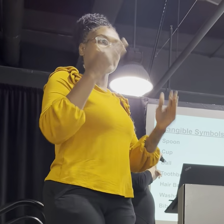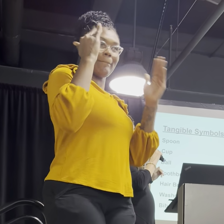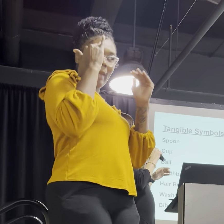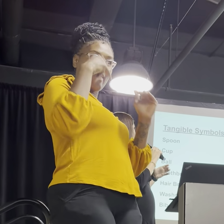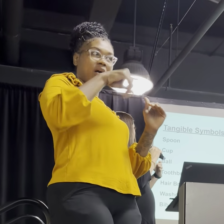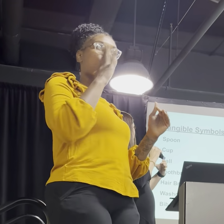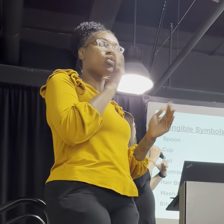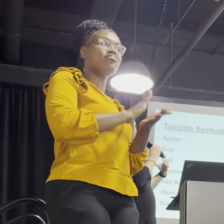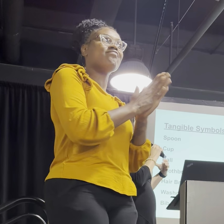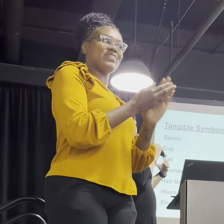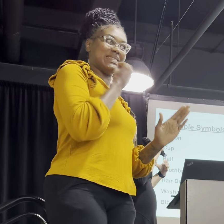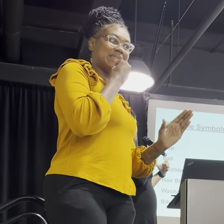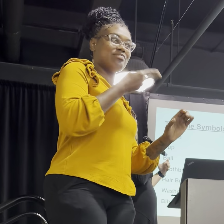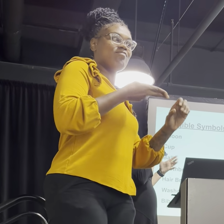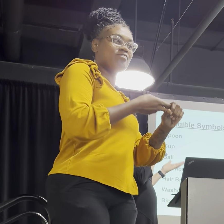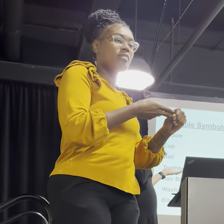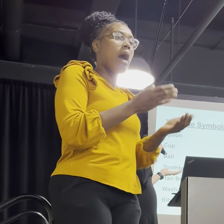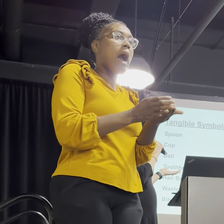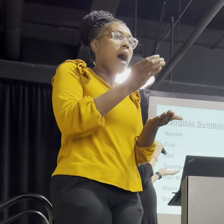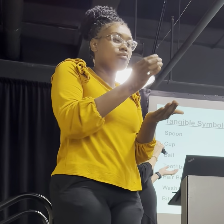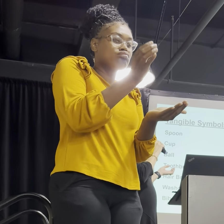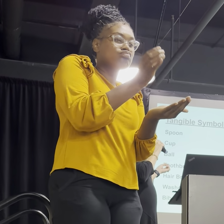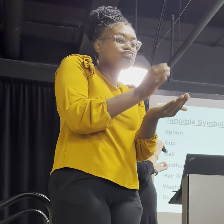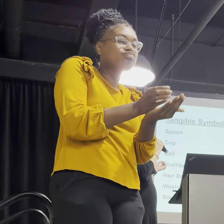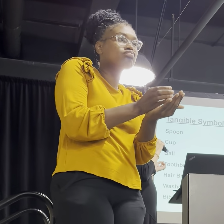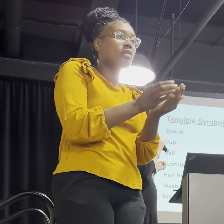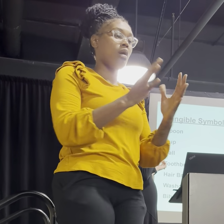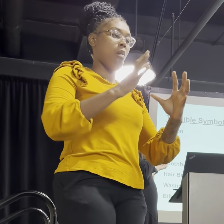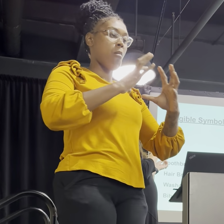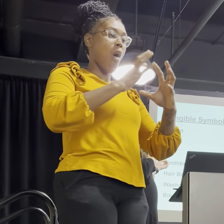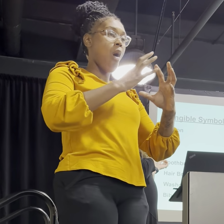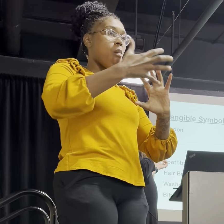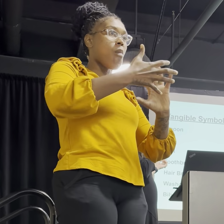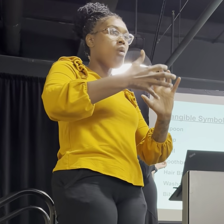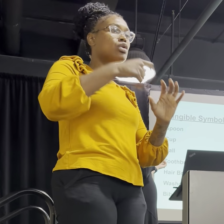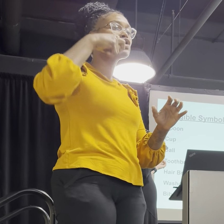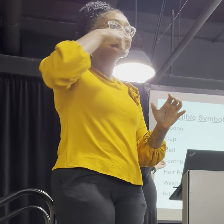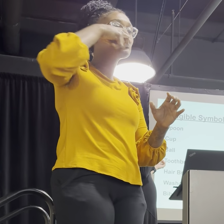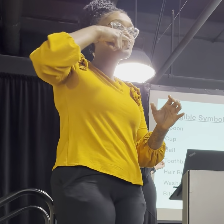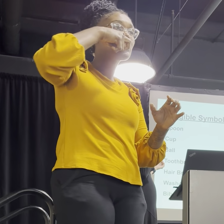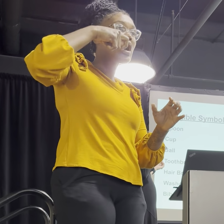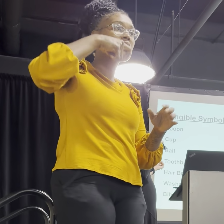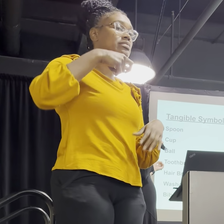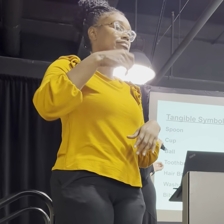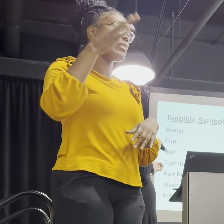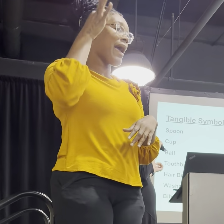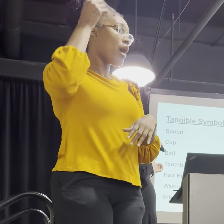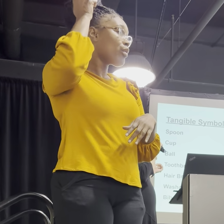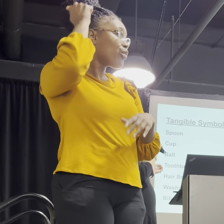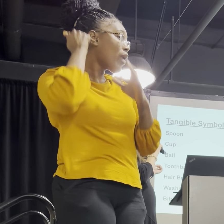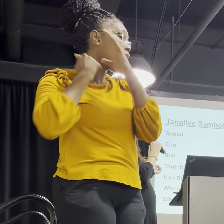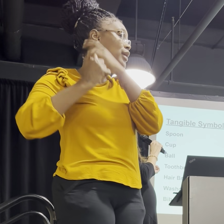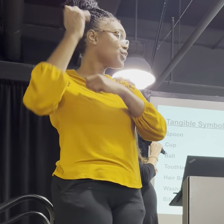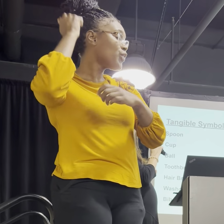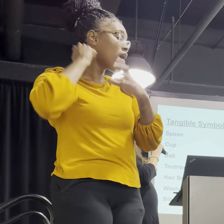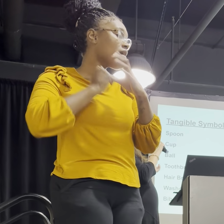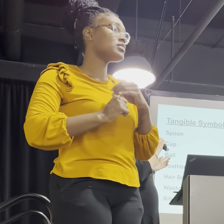eat, a cup, a ball, toothbrush, hairbrush,